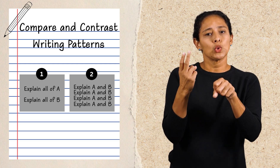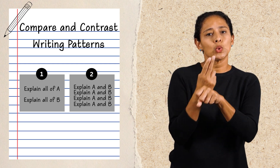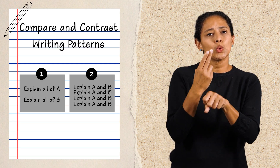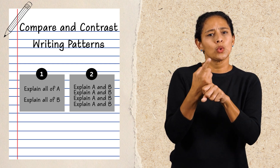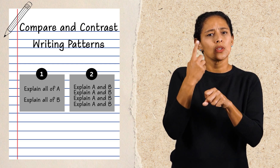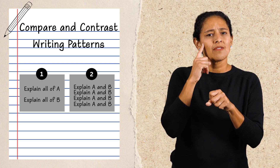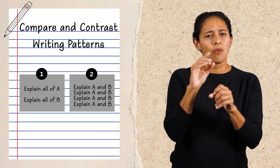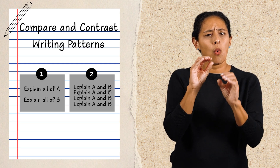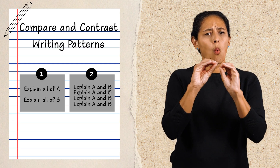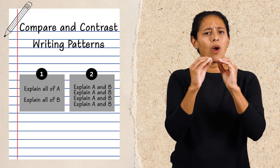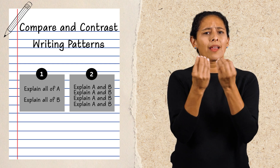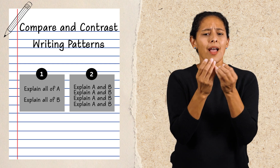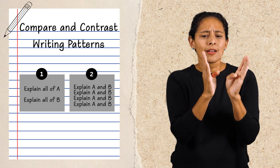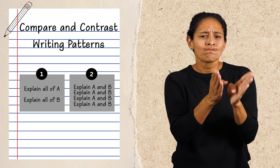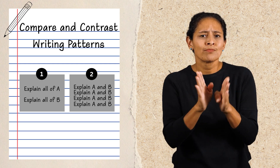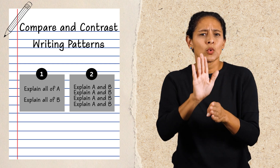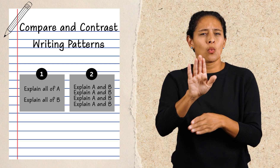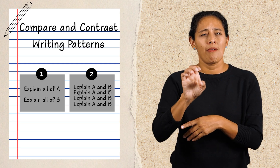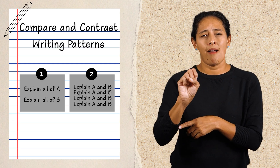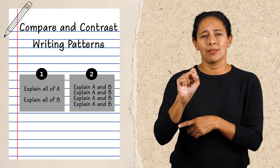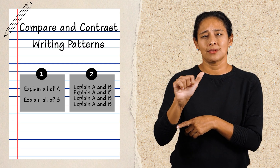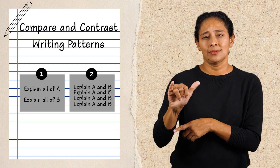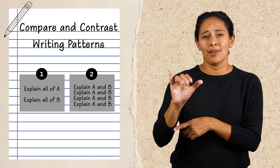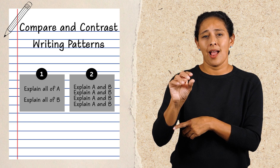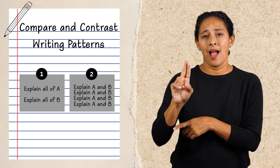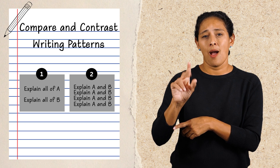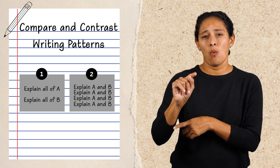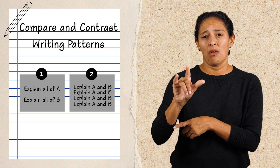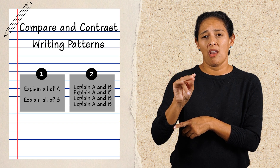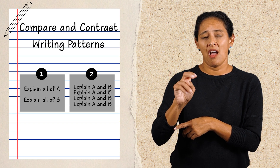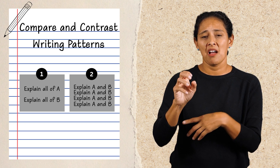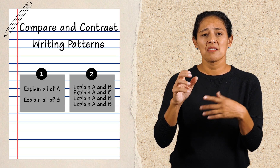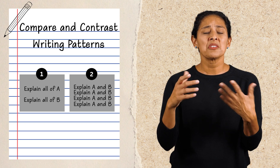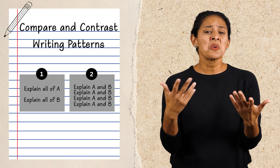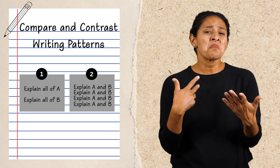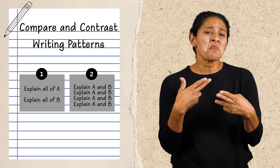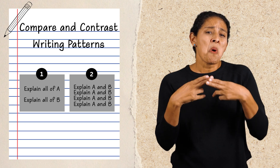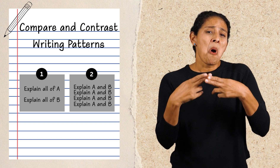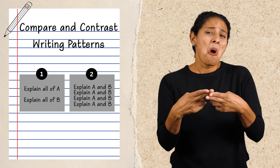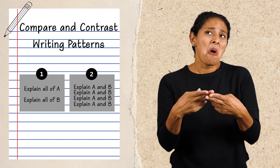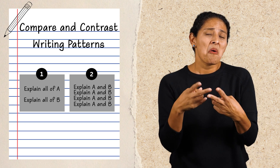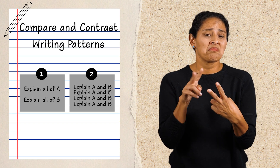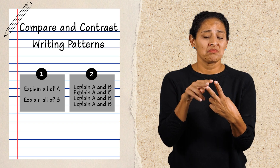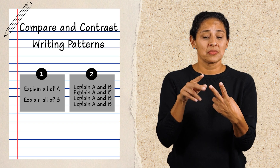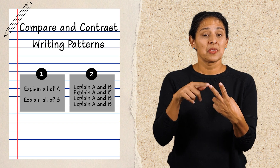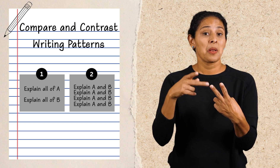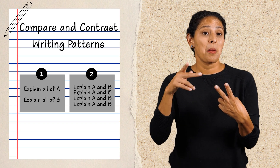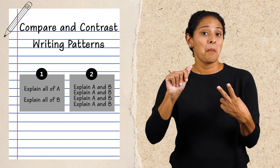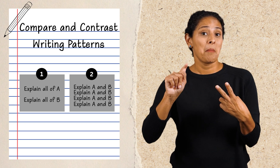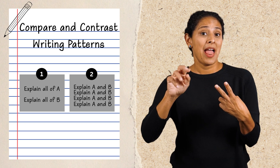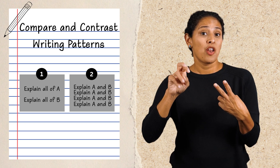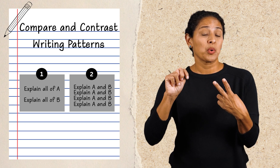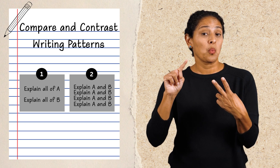to organize your essay outline. Let's call them pattern